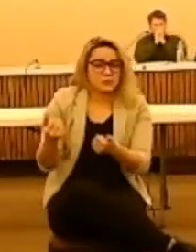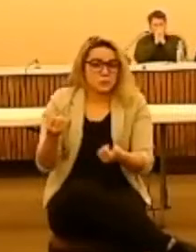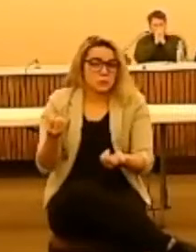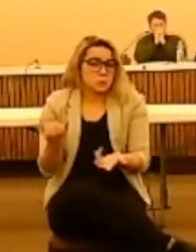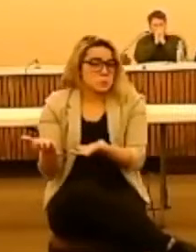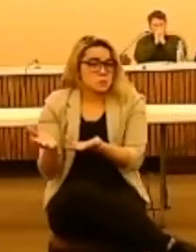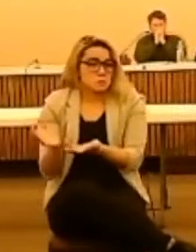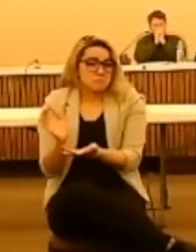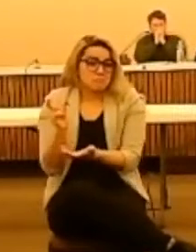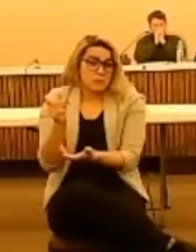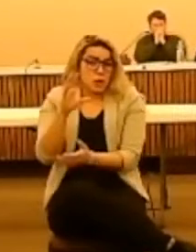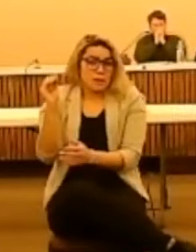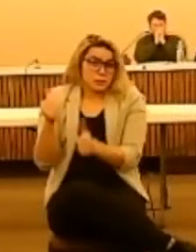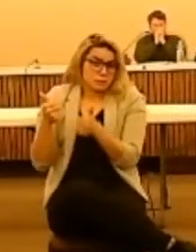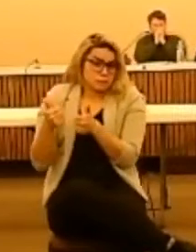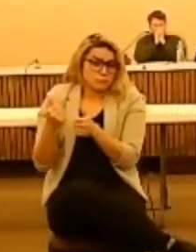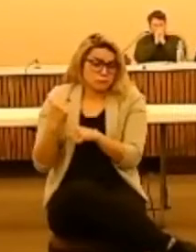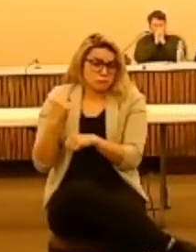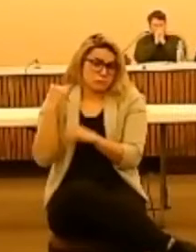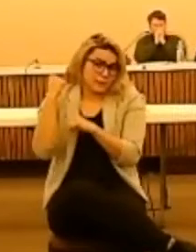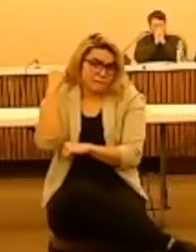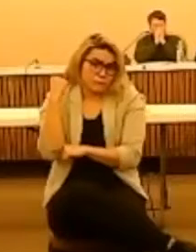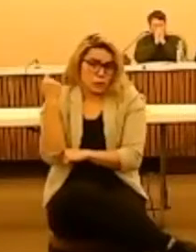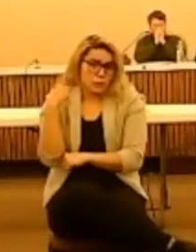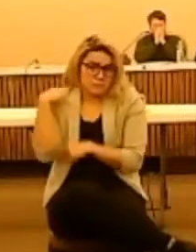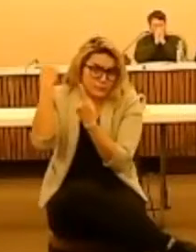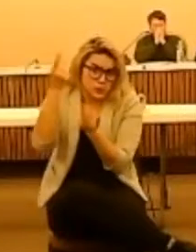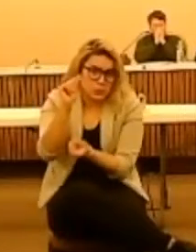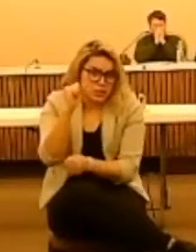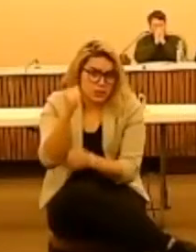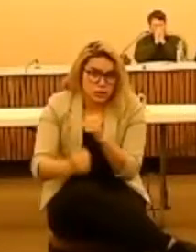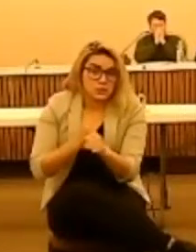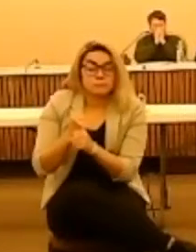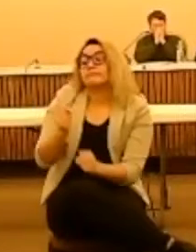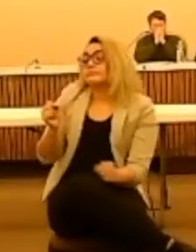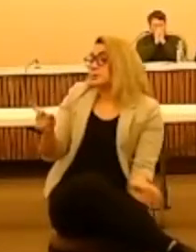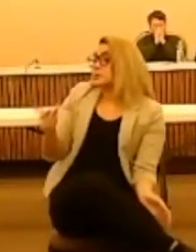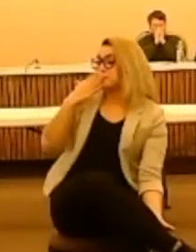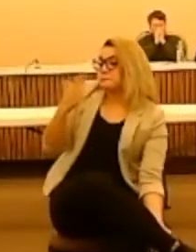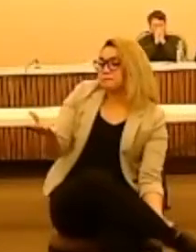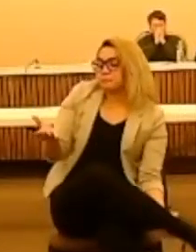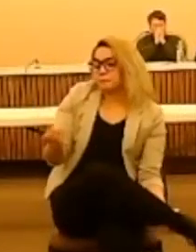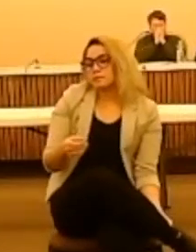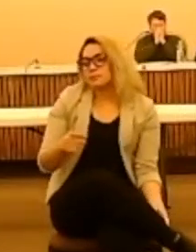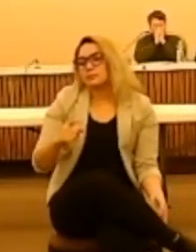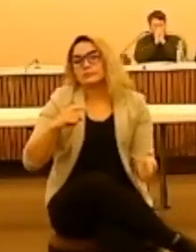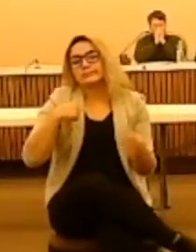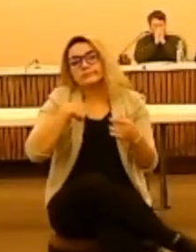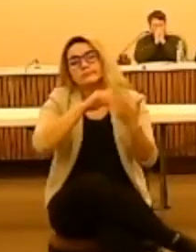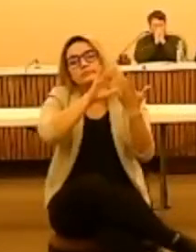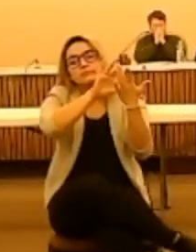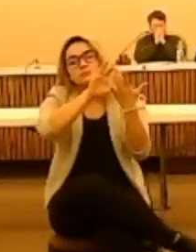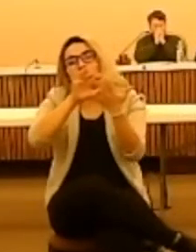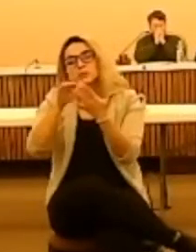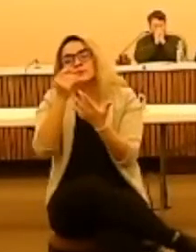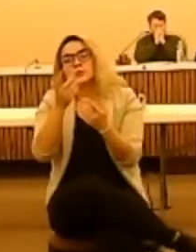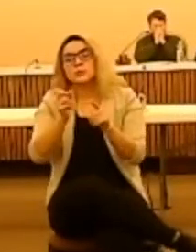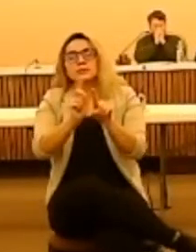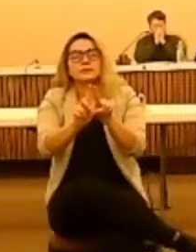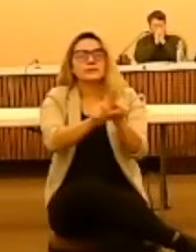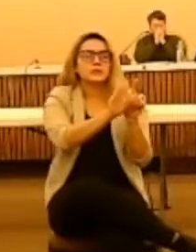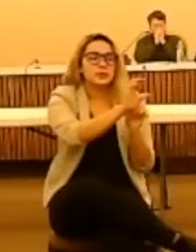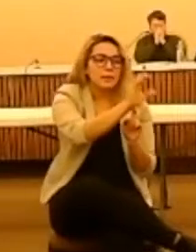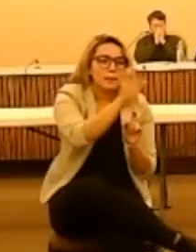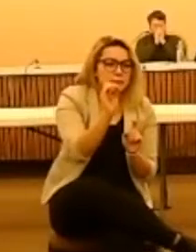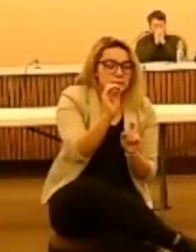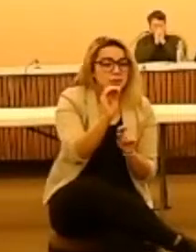Okay, thank you. Appreciate the background there. We have been in contact with a few different organizations, the Endangered